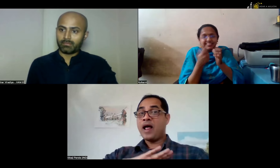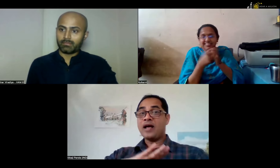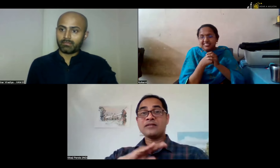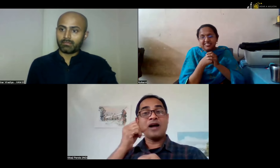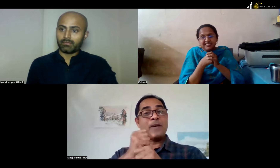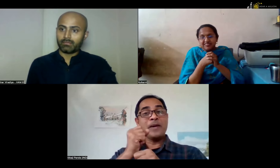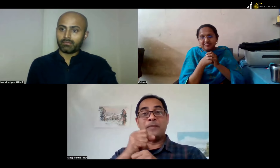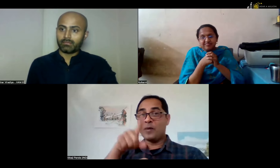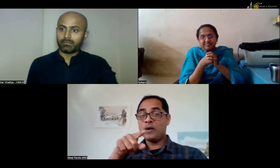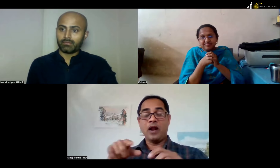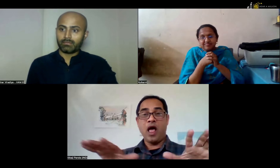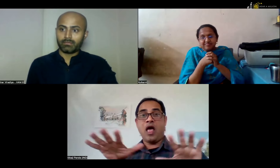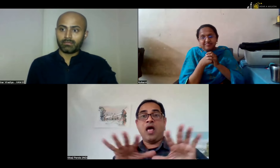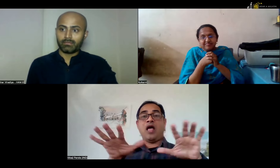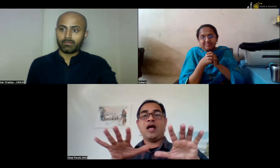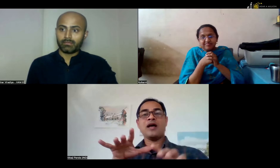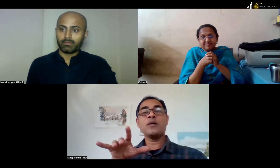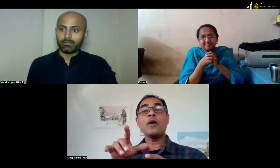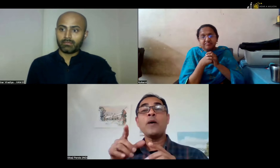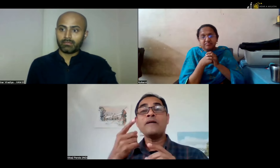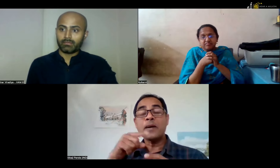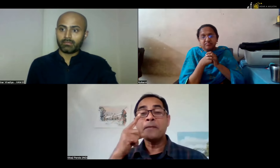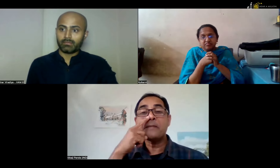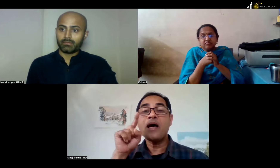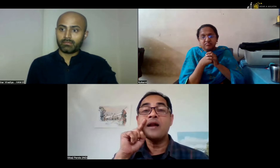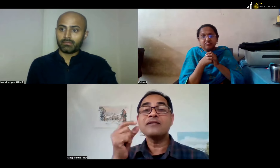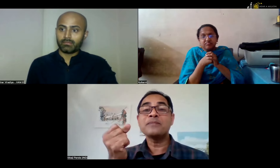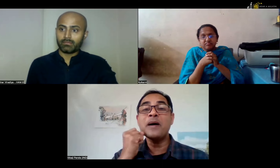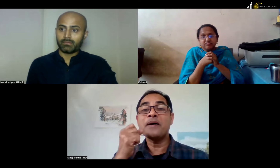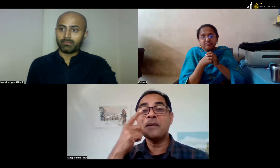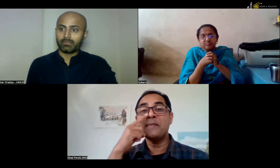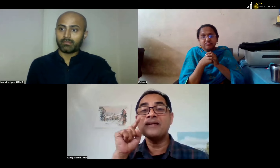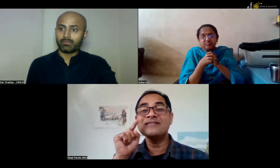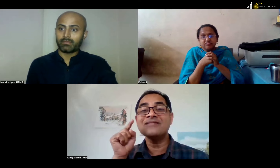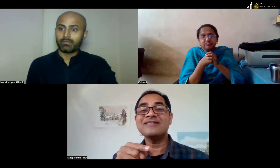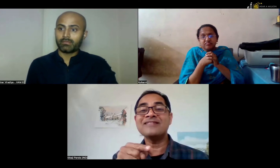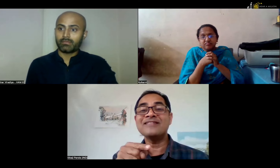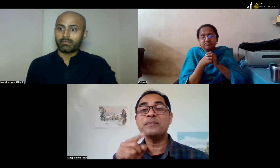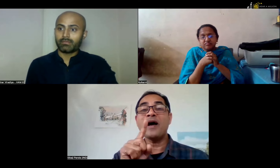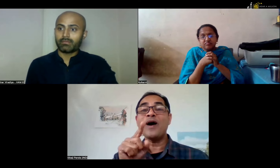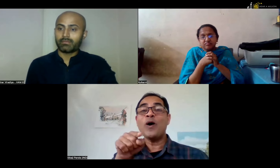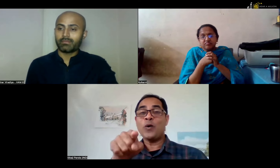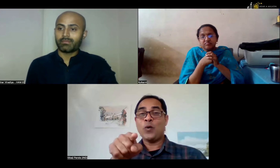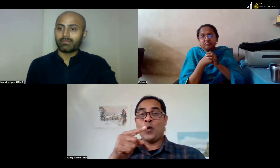they can fight for it. In the Maharashtra government, they can actually